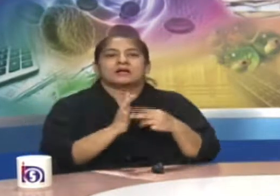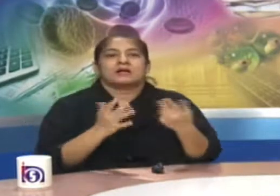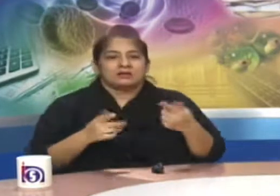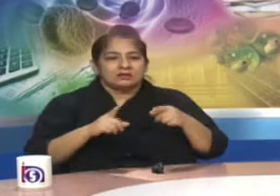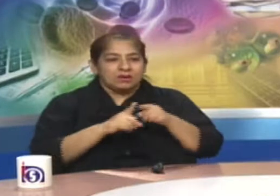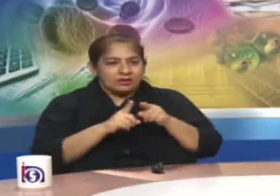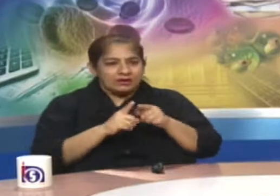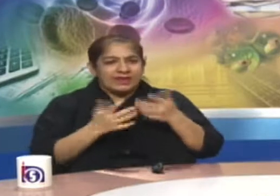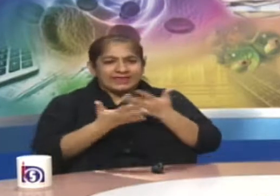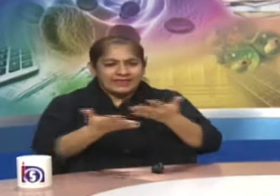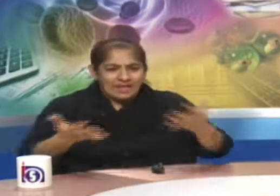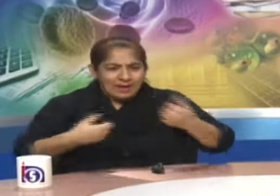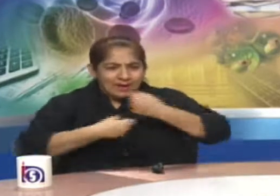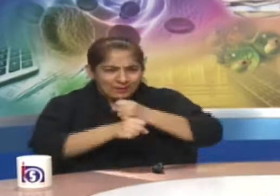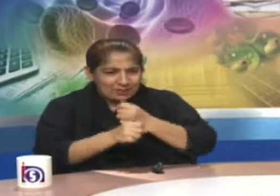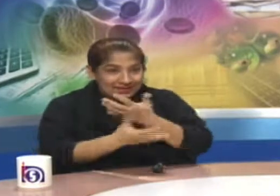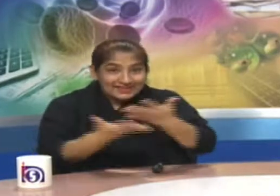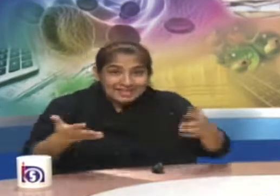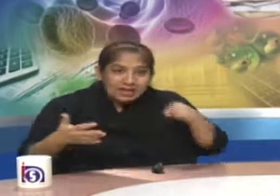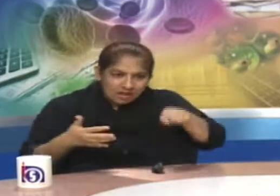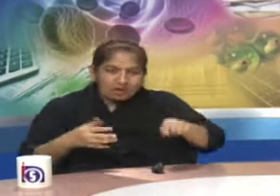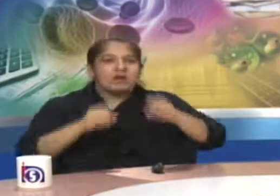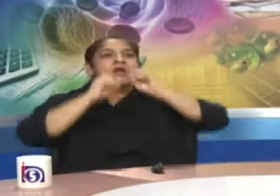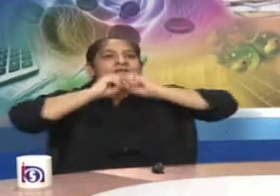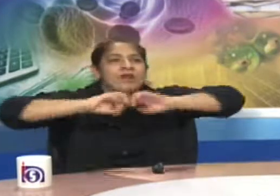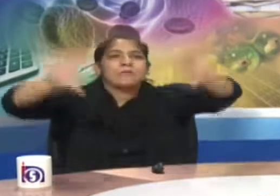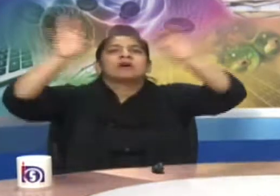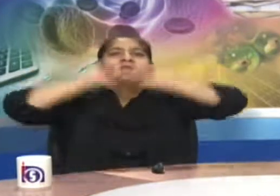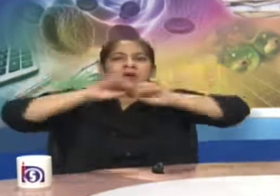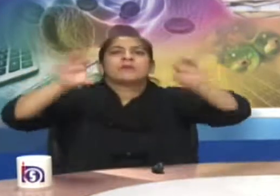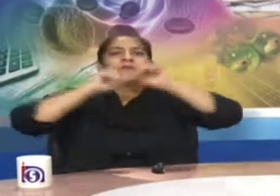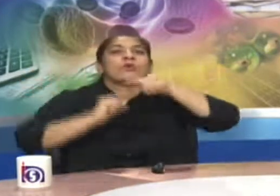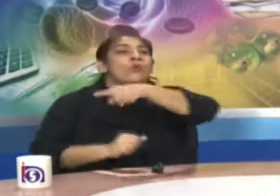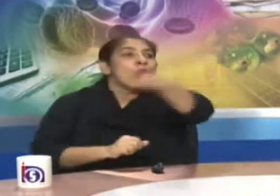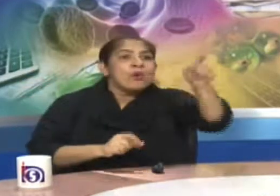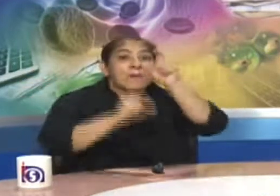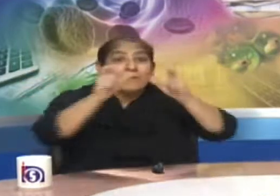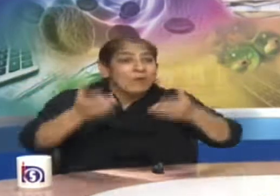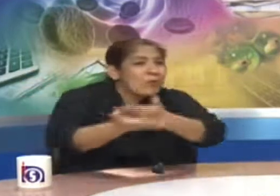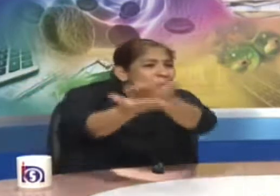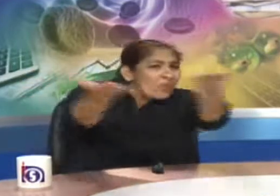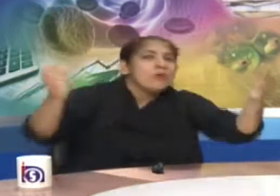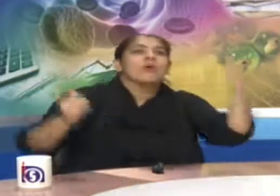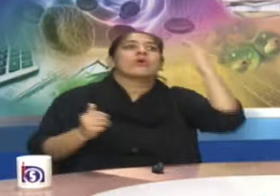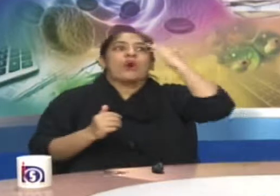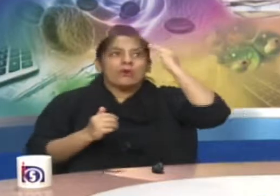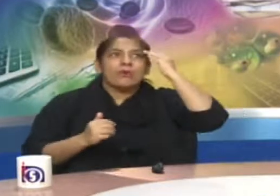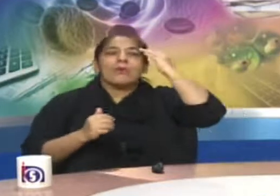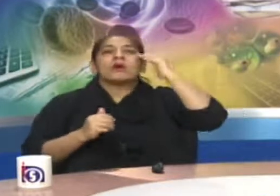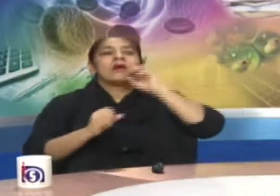The second point is it provides pricing information about the different